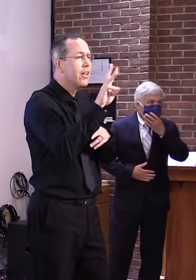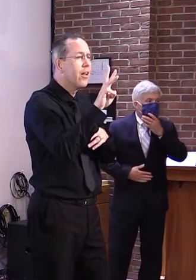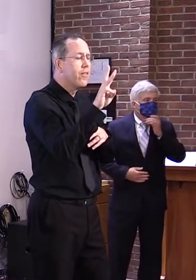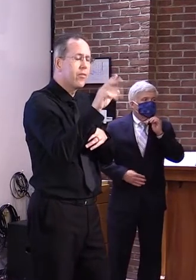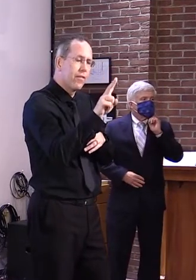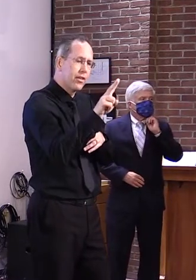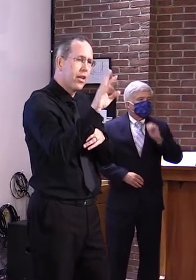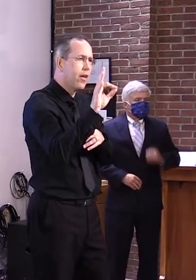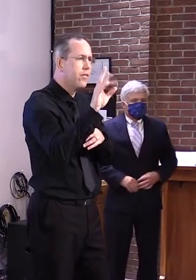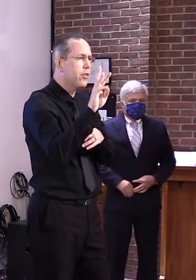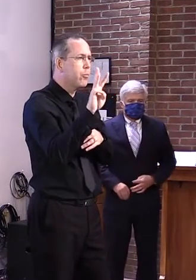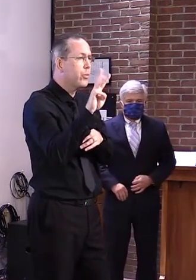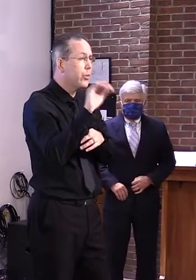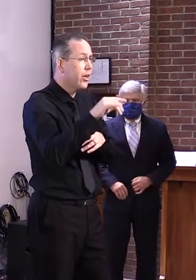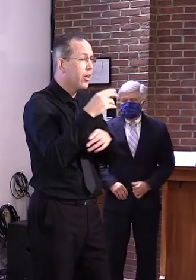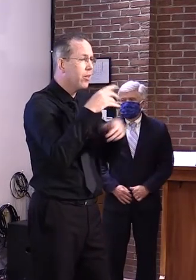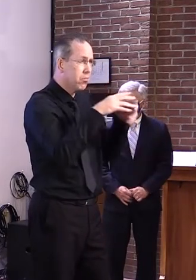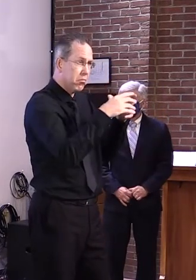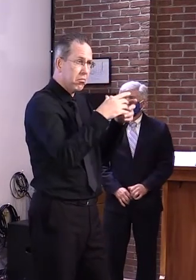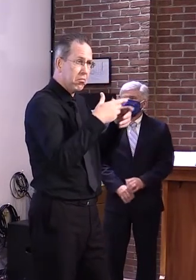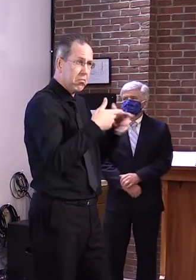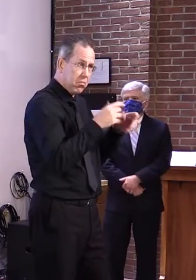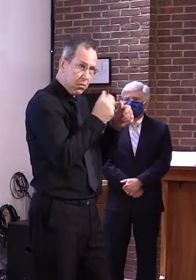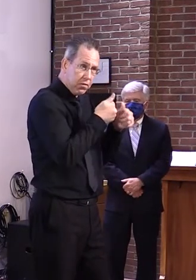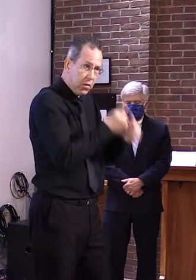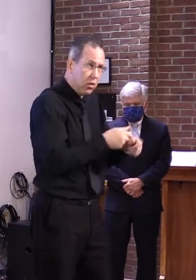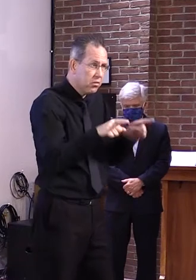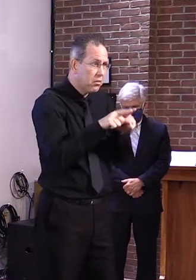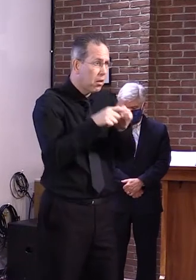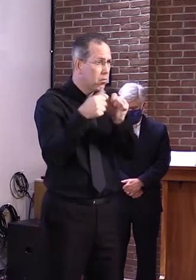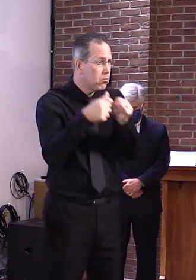Yes, the rules are the same whether you are public or private.